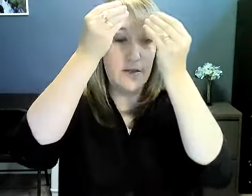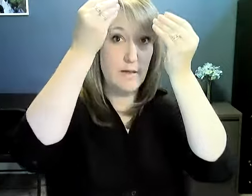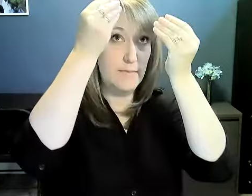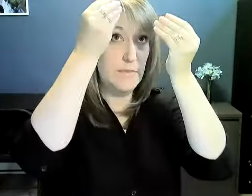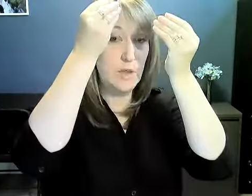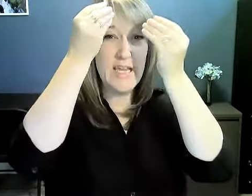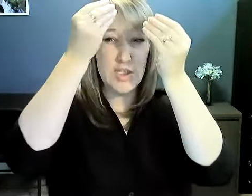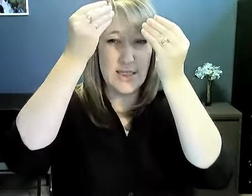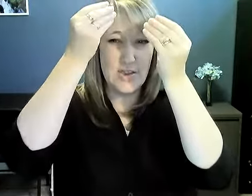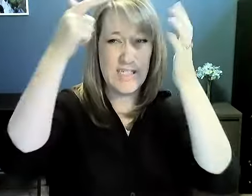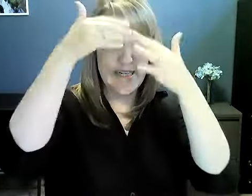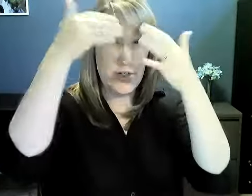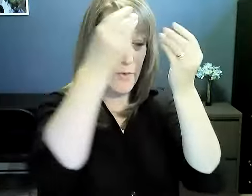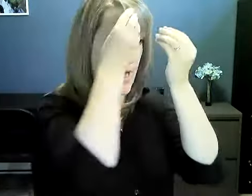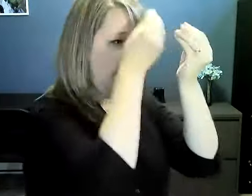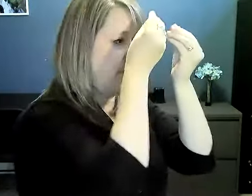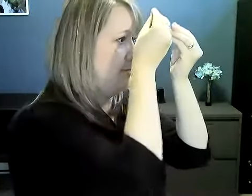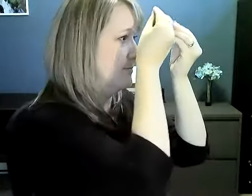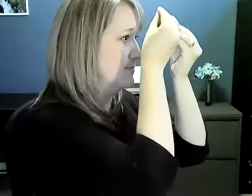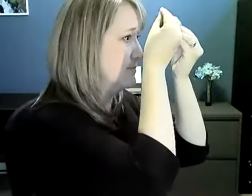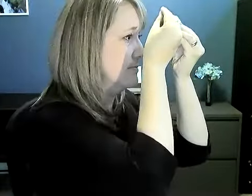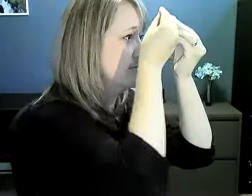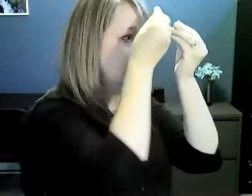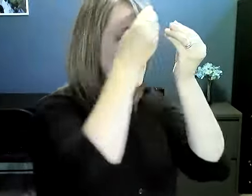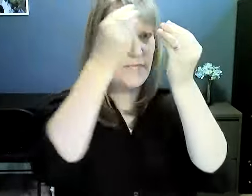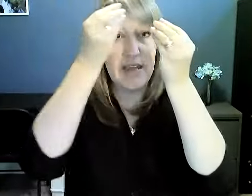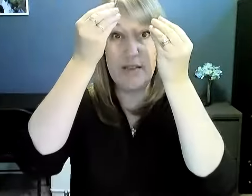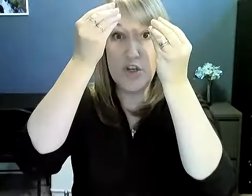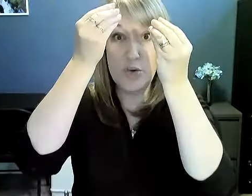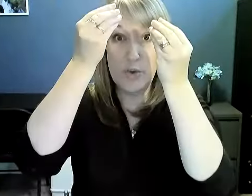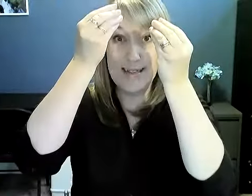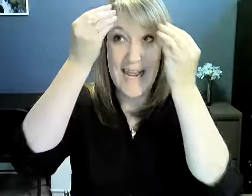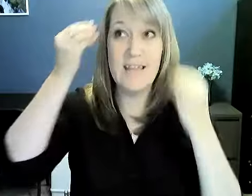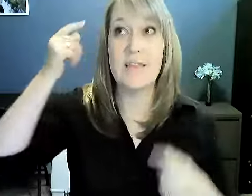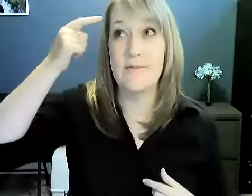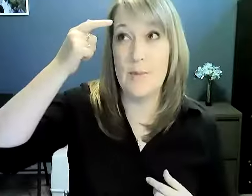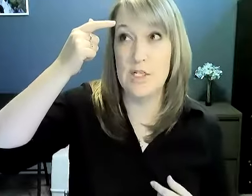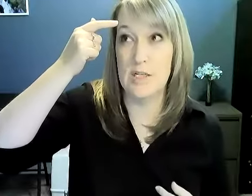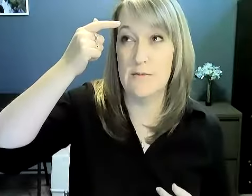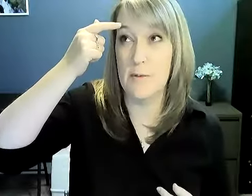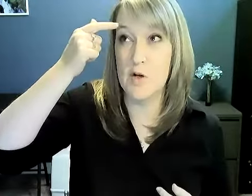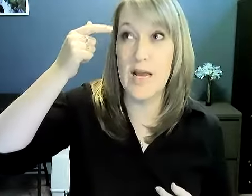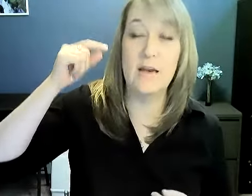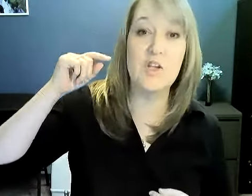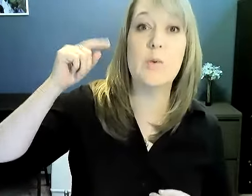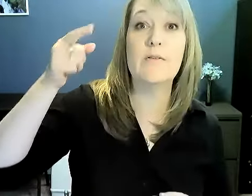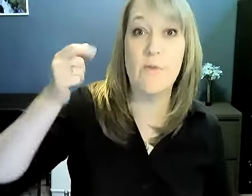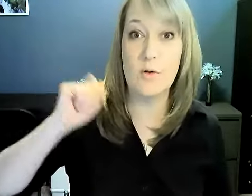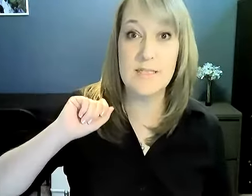the location is just near your forehead, okay? Then when you take the information from your head and you inform